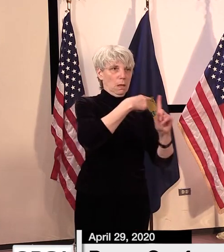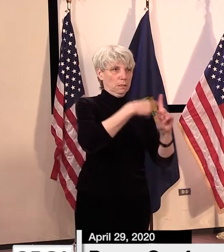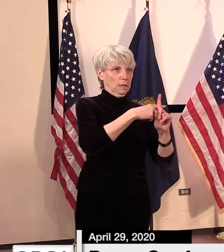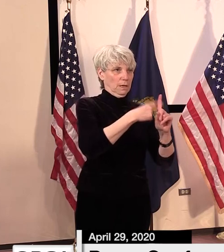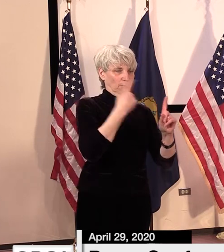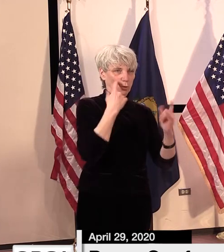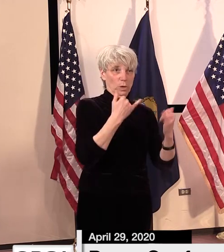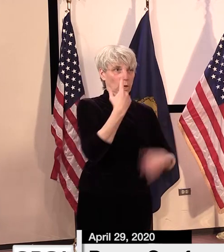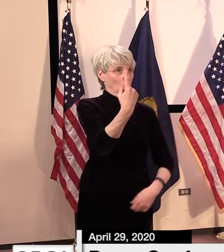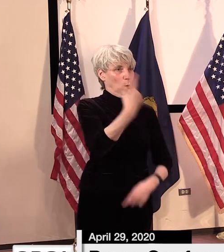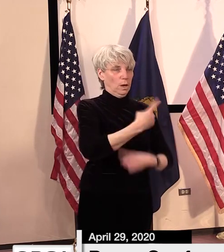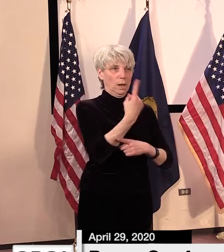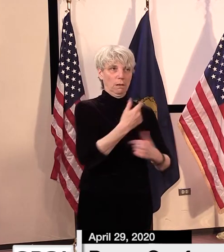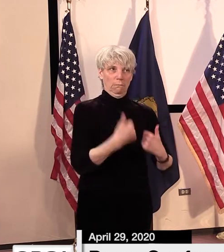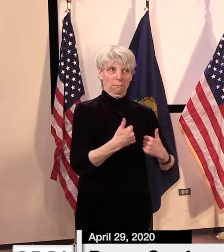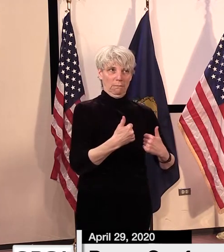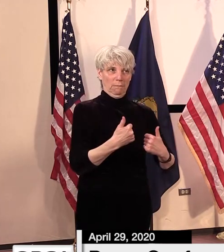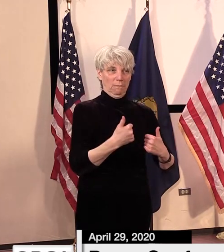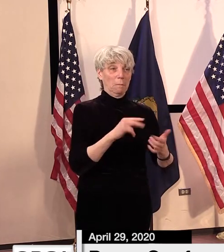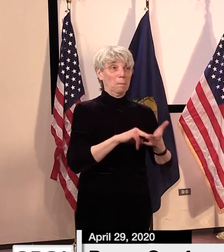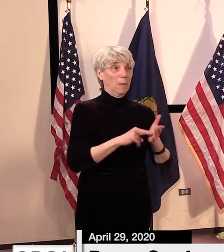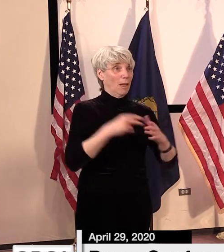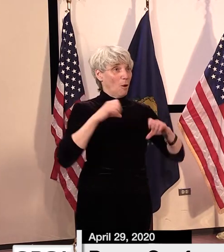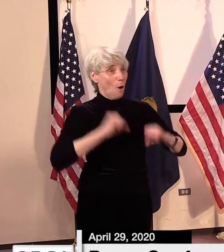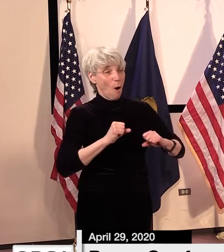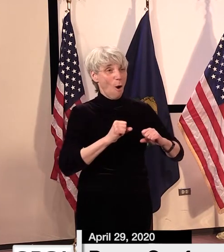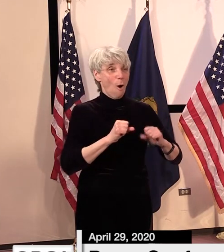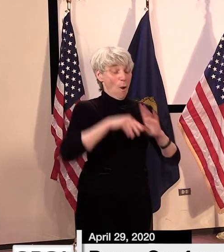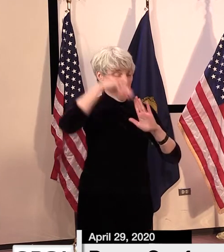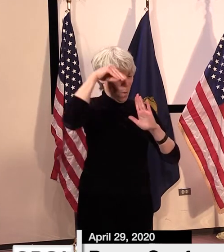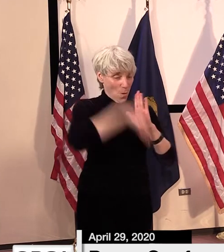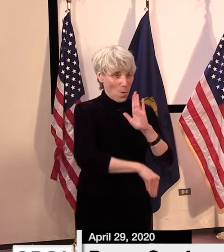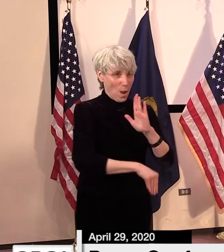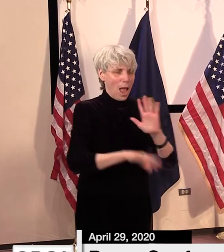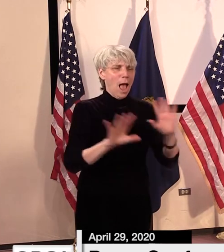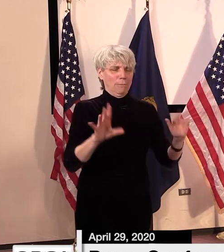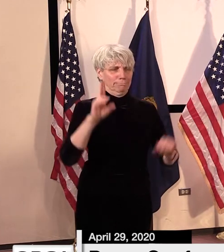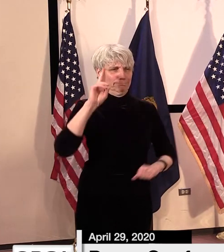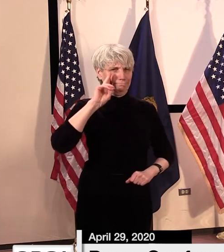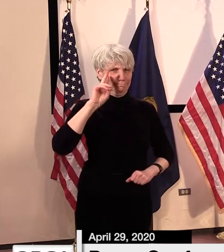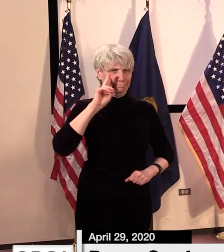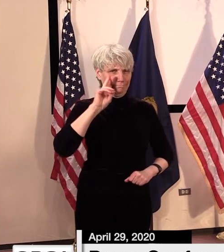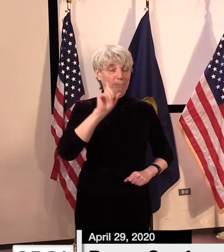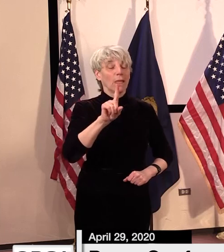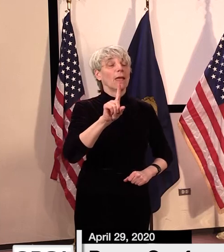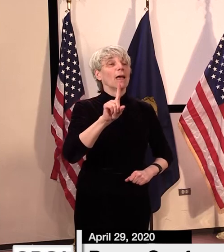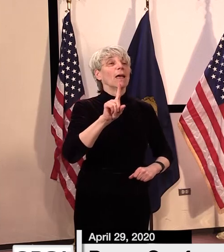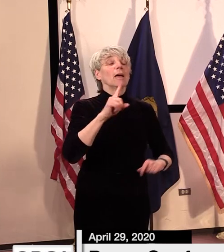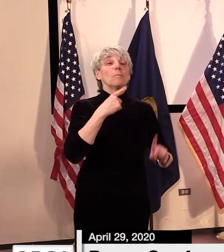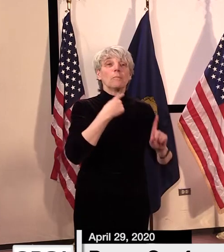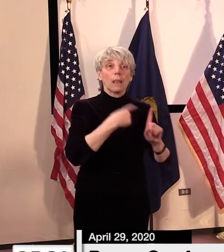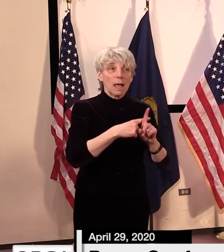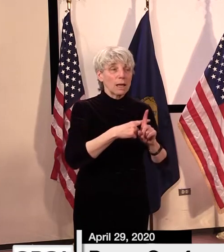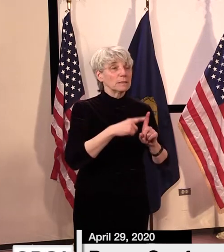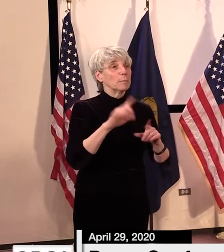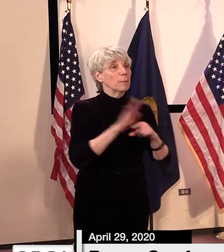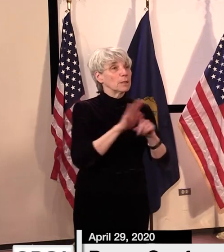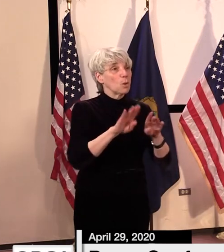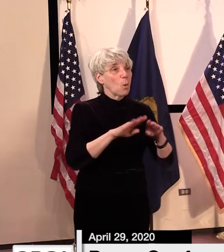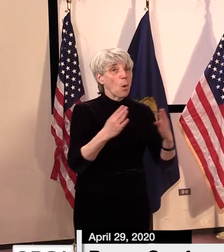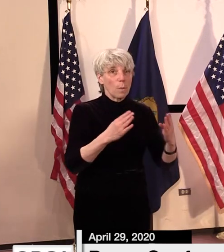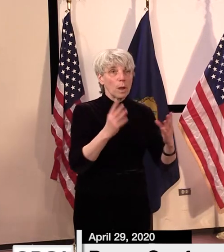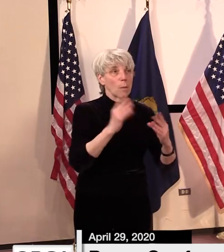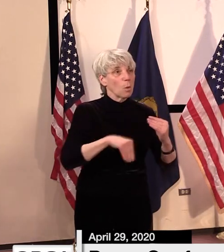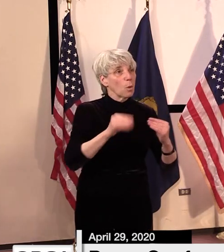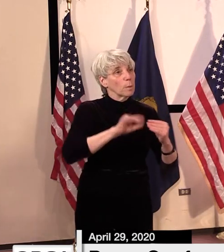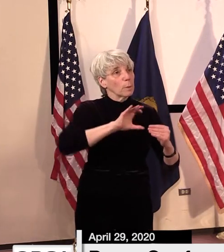doesn't create a trend, nor does if we, and my prediction is, as we open up the economy, if we have more people going to work,